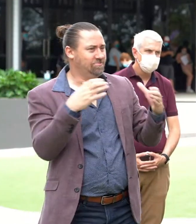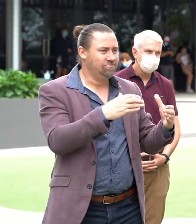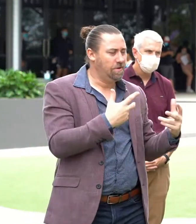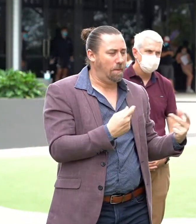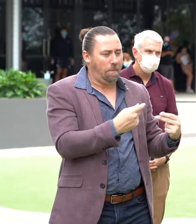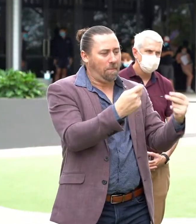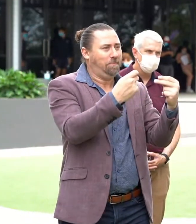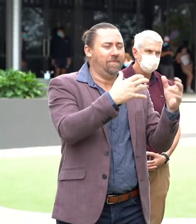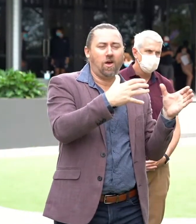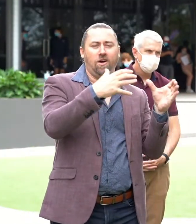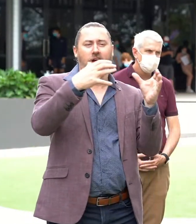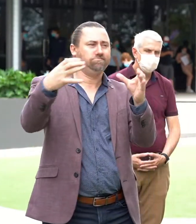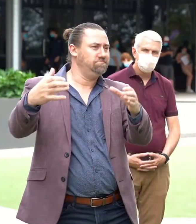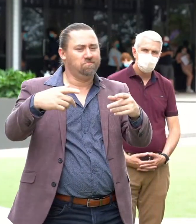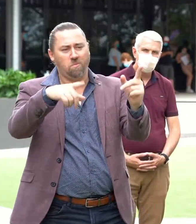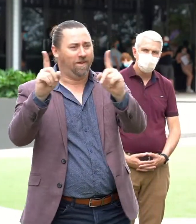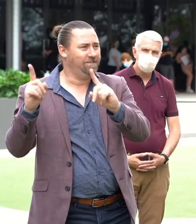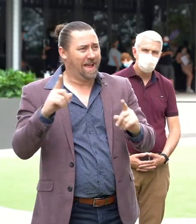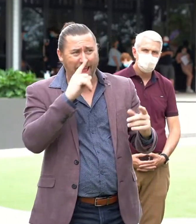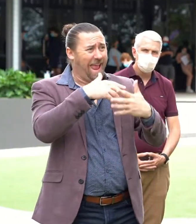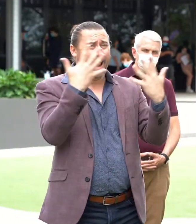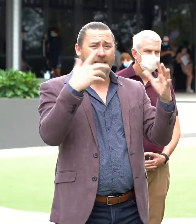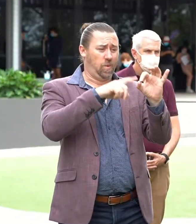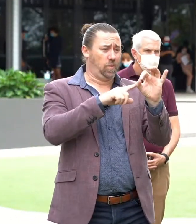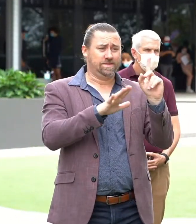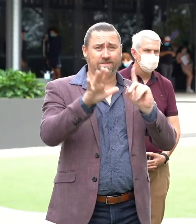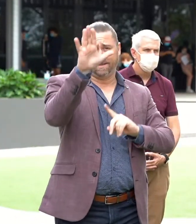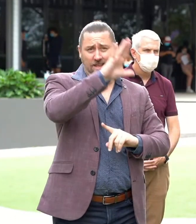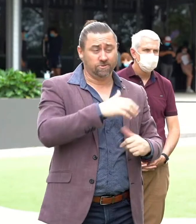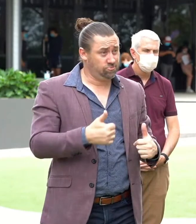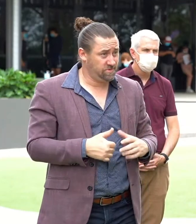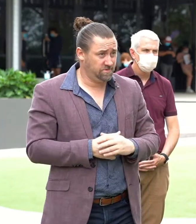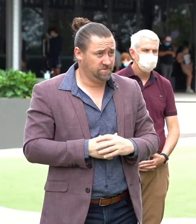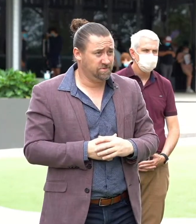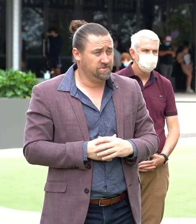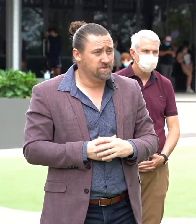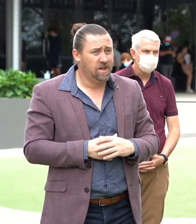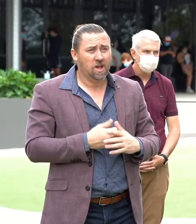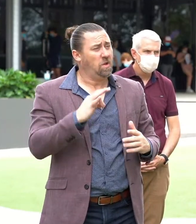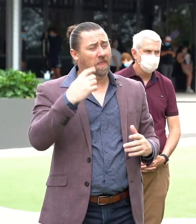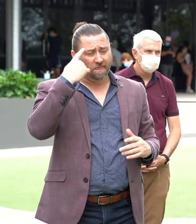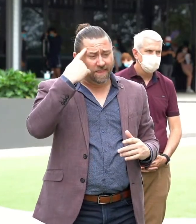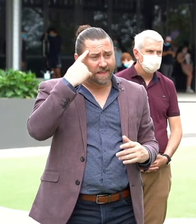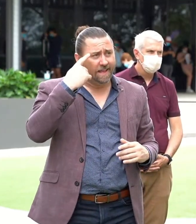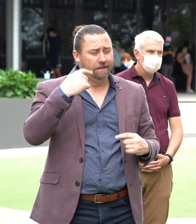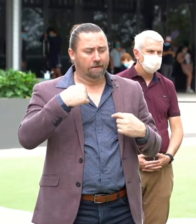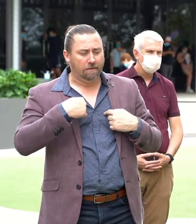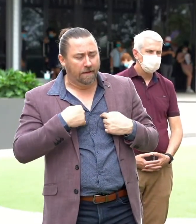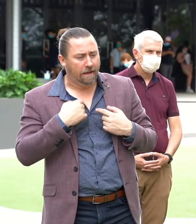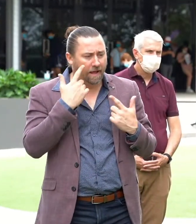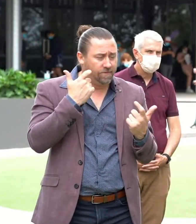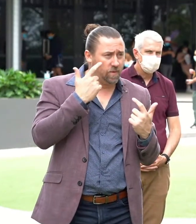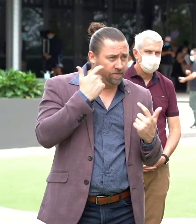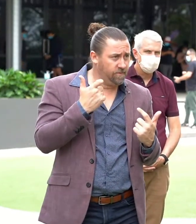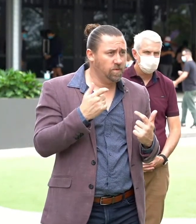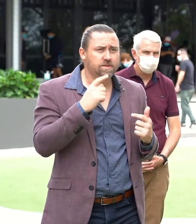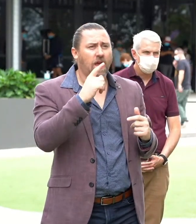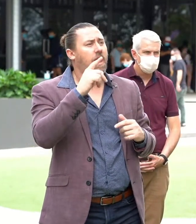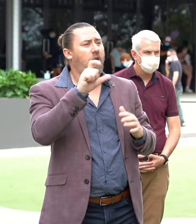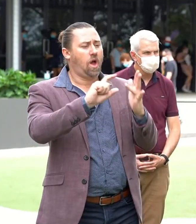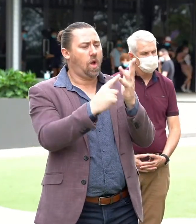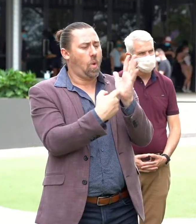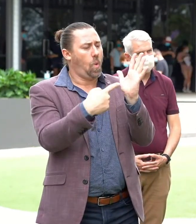locations right across the state. Can I urge that don't do it for yourself? There was young